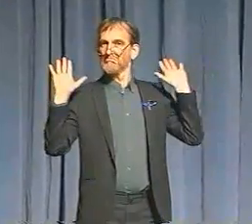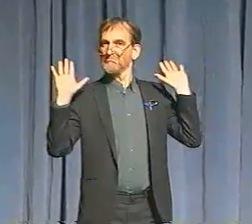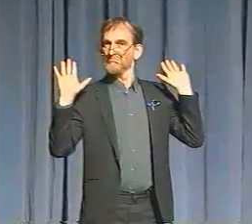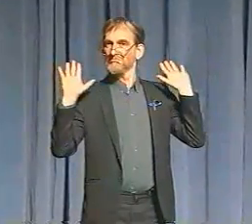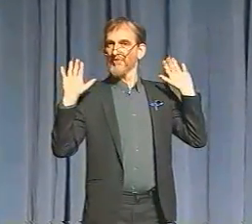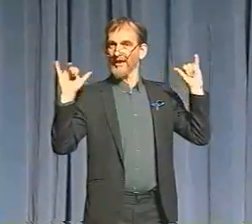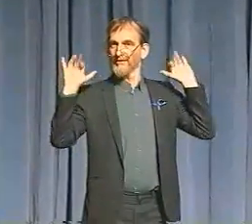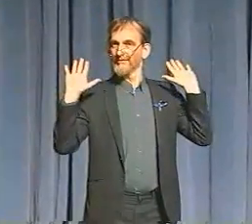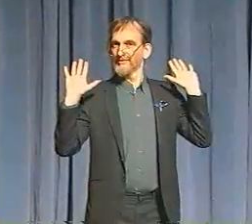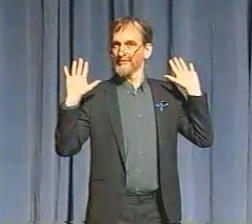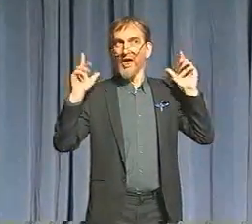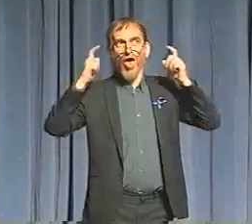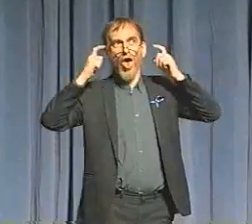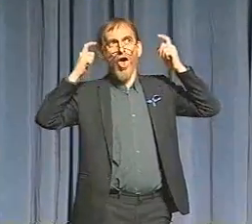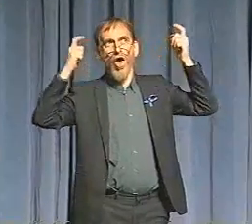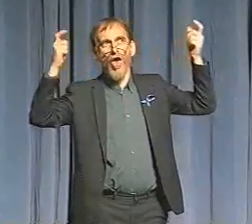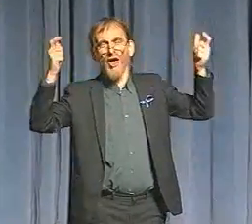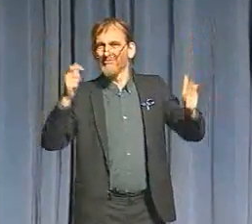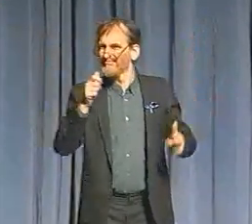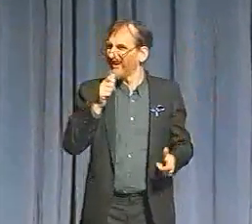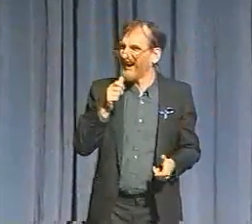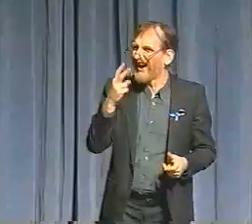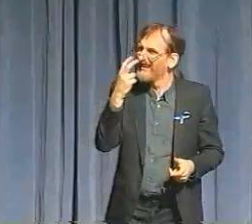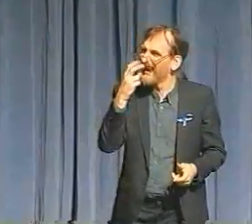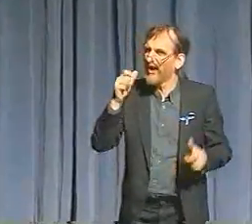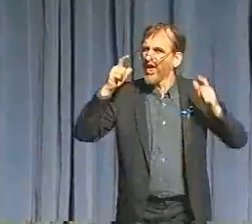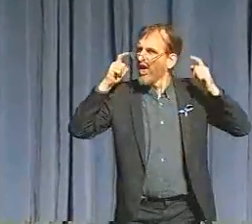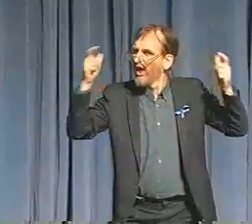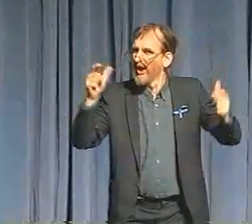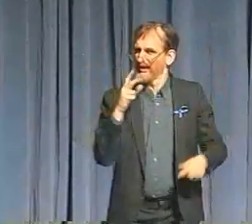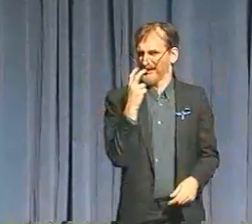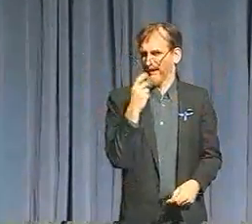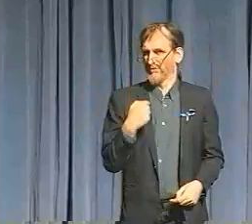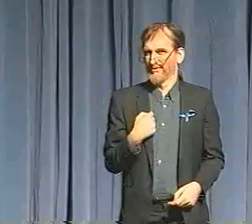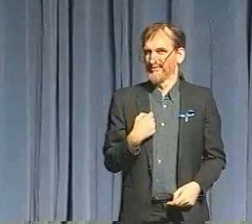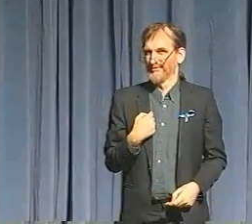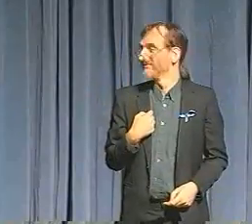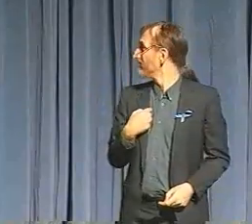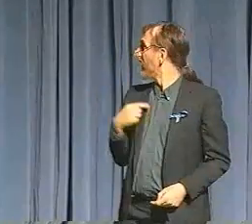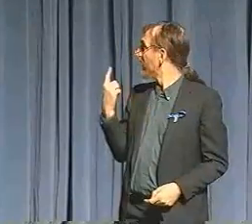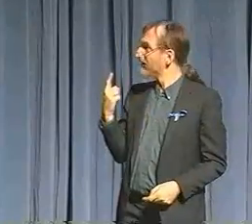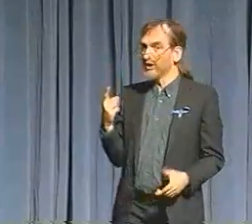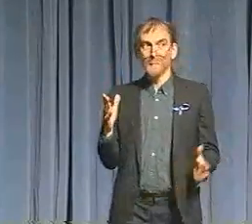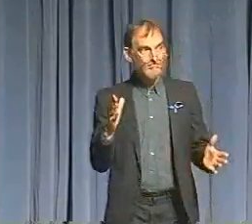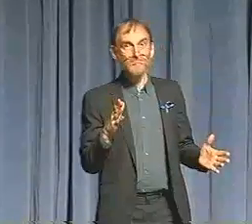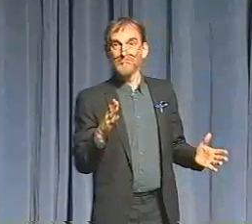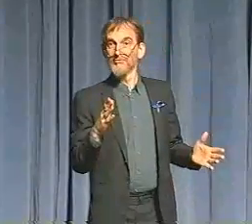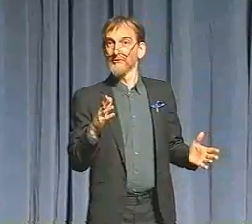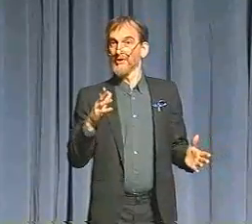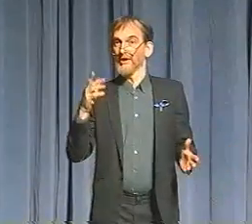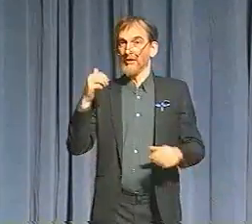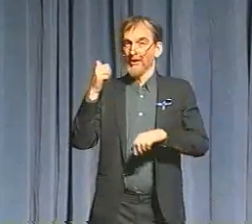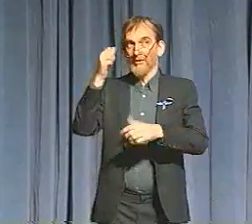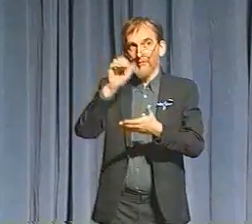This says it all. There was a great deal of pride at that time. Not arrogance. I don't believe that this is an arrogant statement.